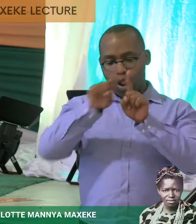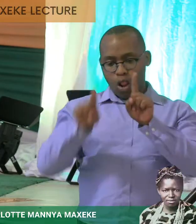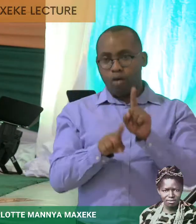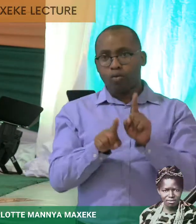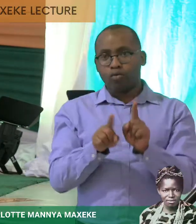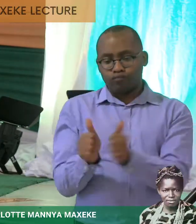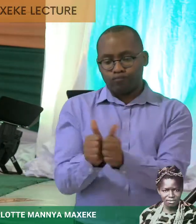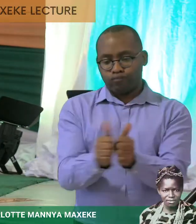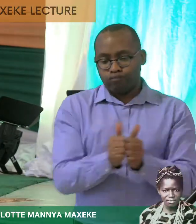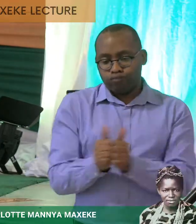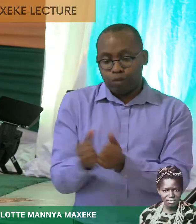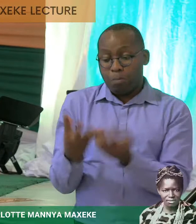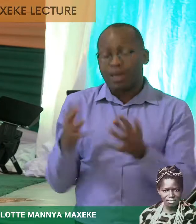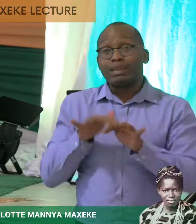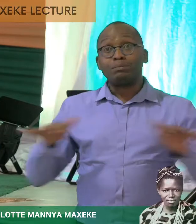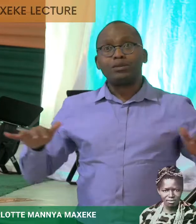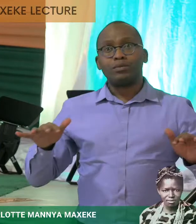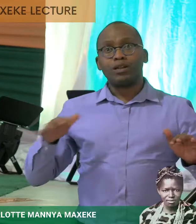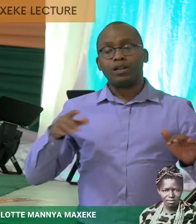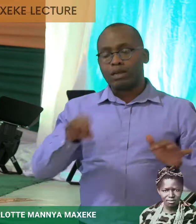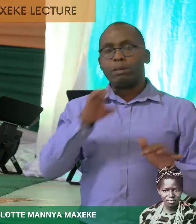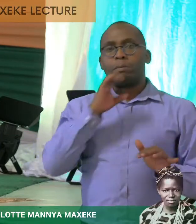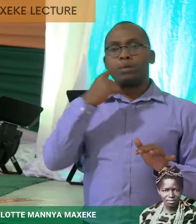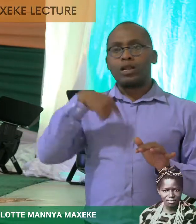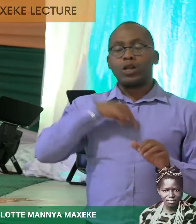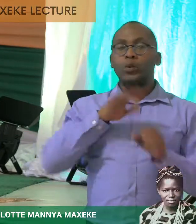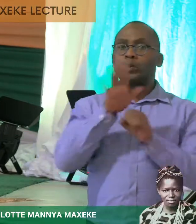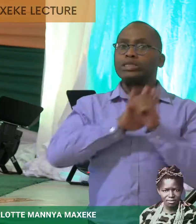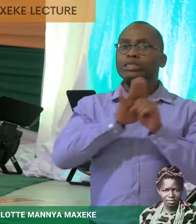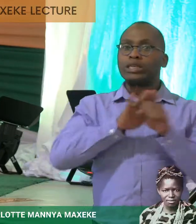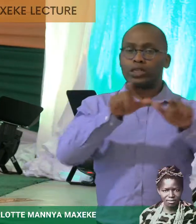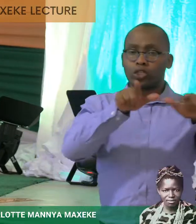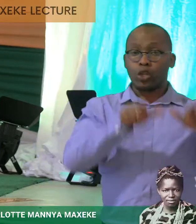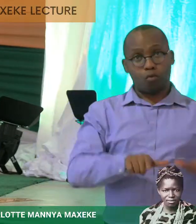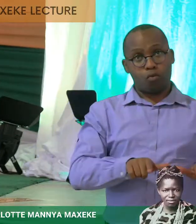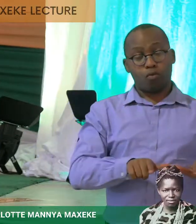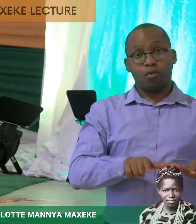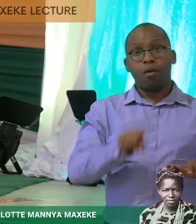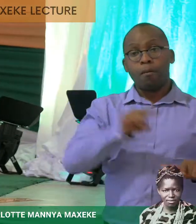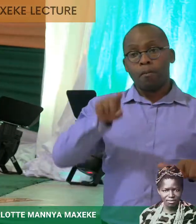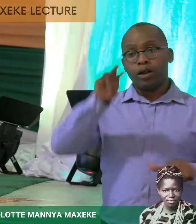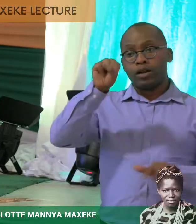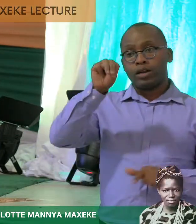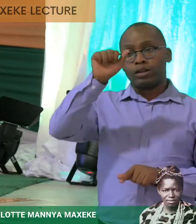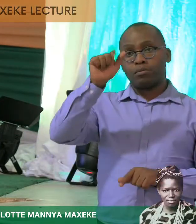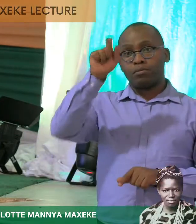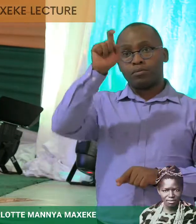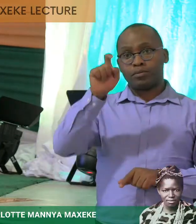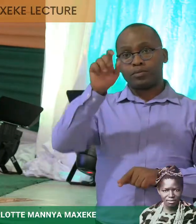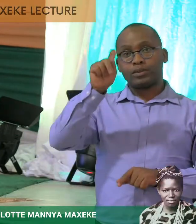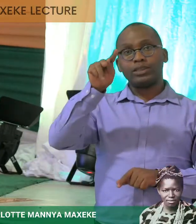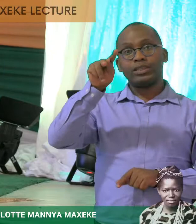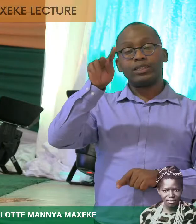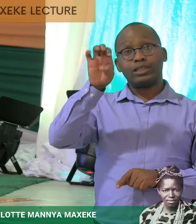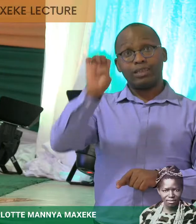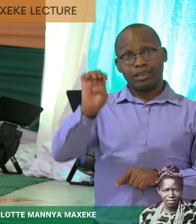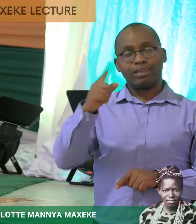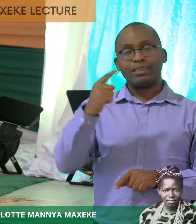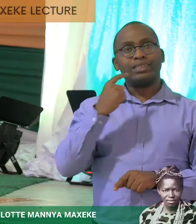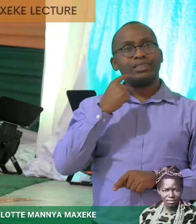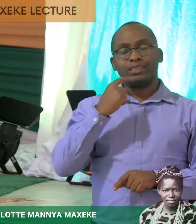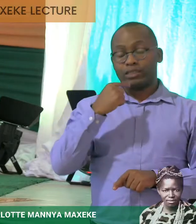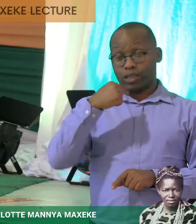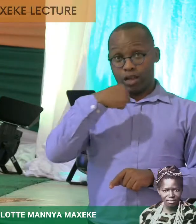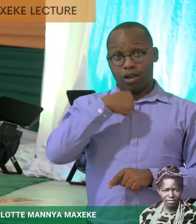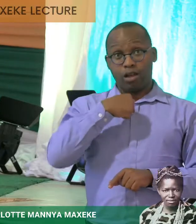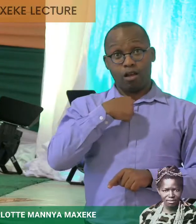the case with umama uCharlotte. It is for this reason that she once chided her audience